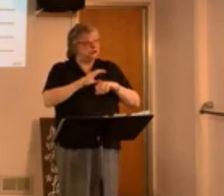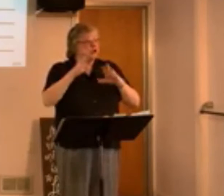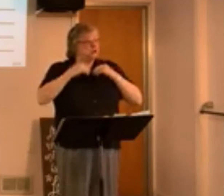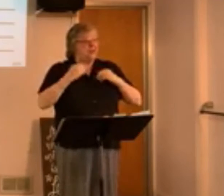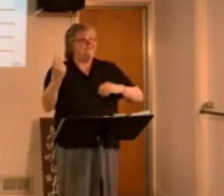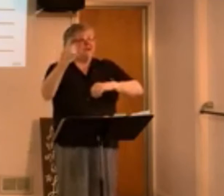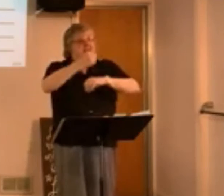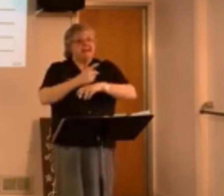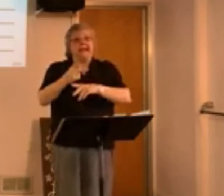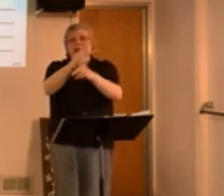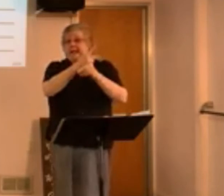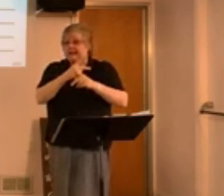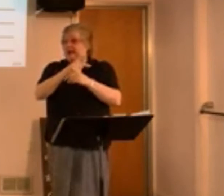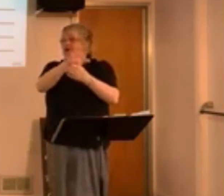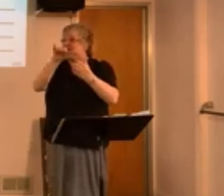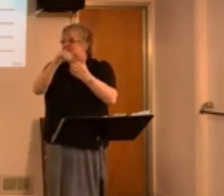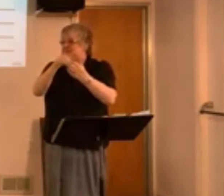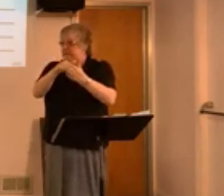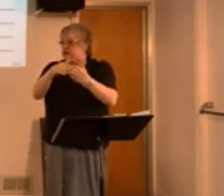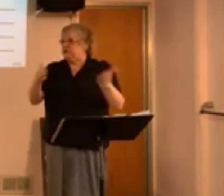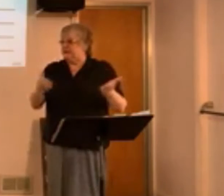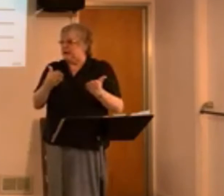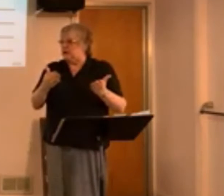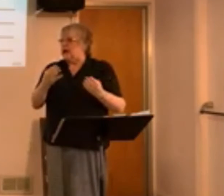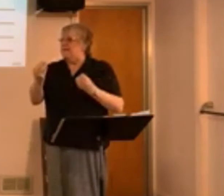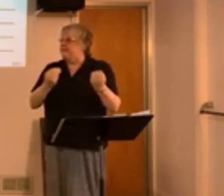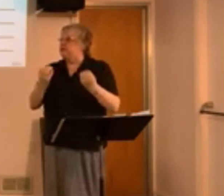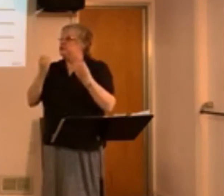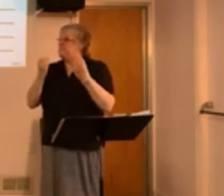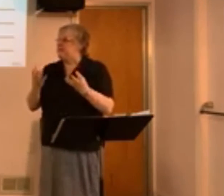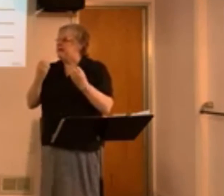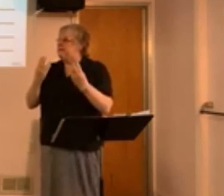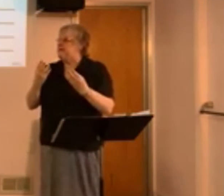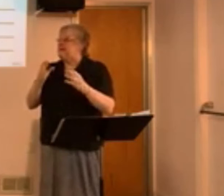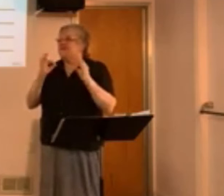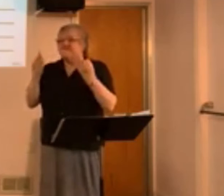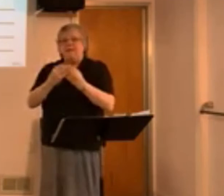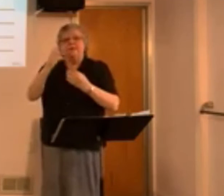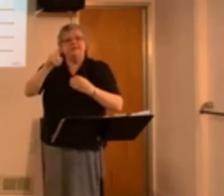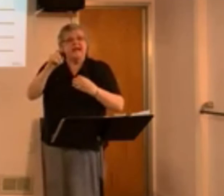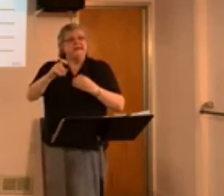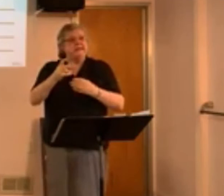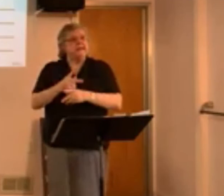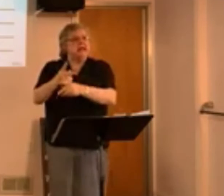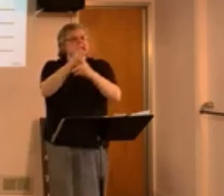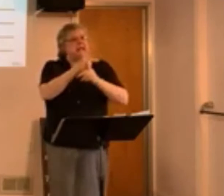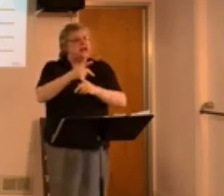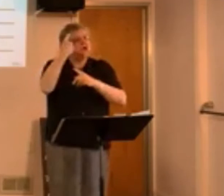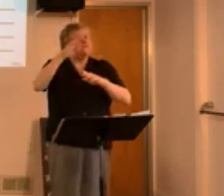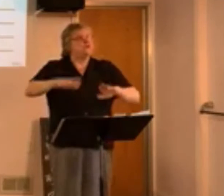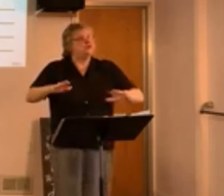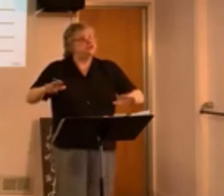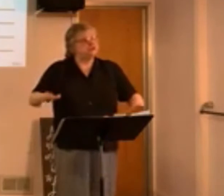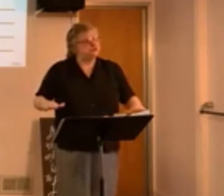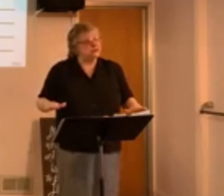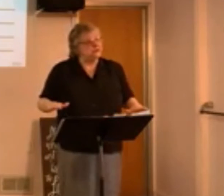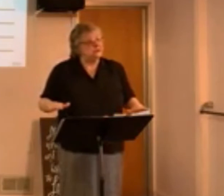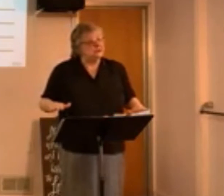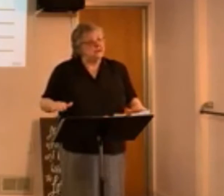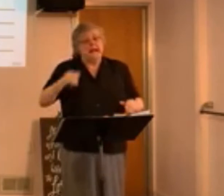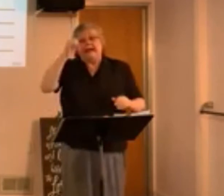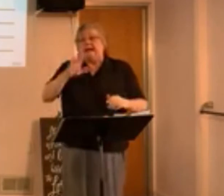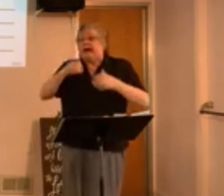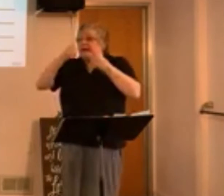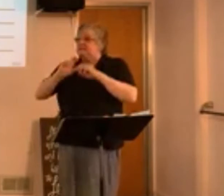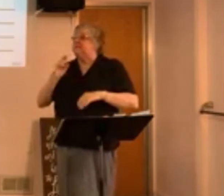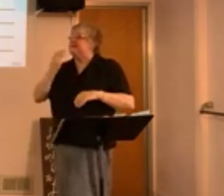have a daycare and minister to many families who need childcare so they can work. God has